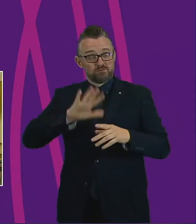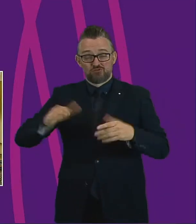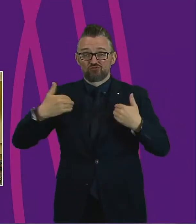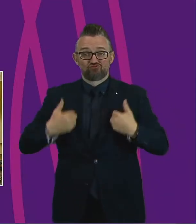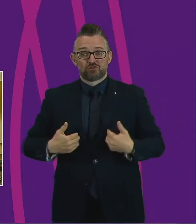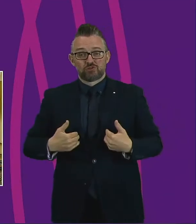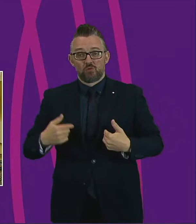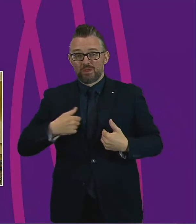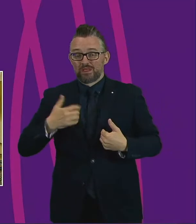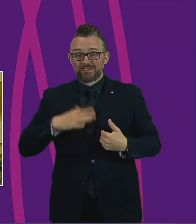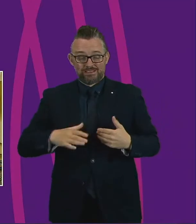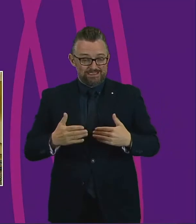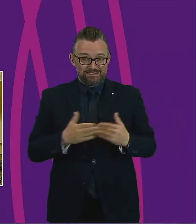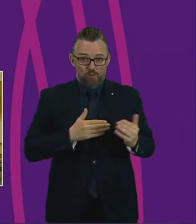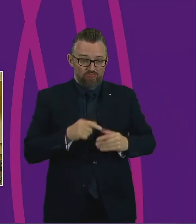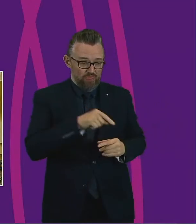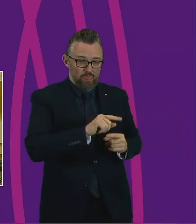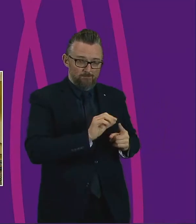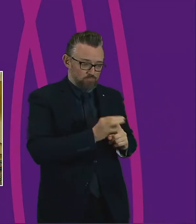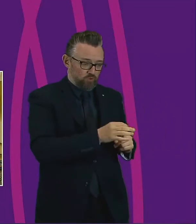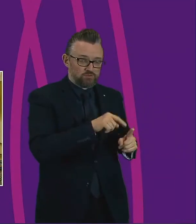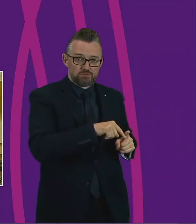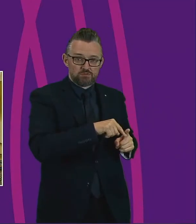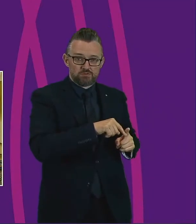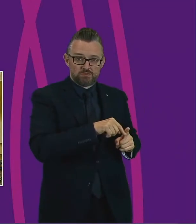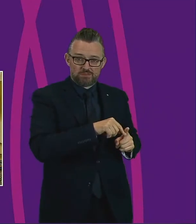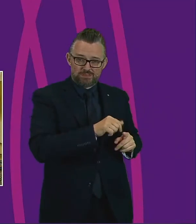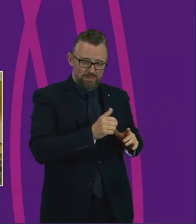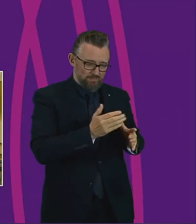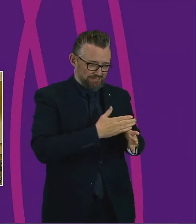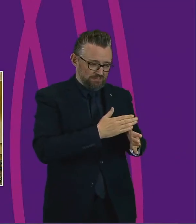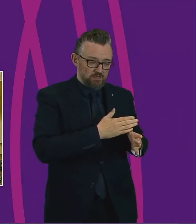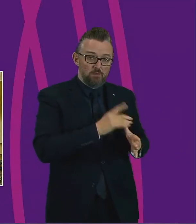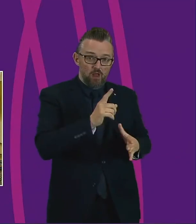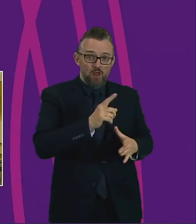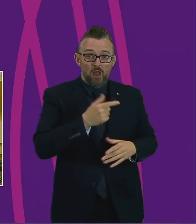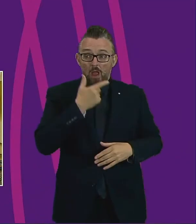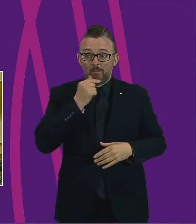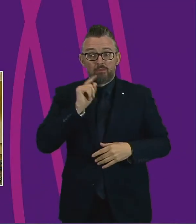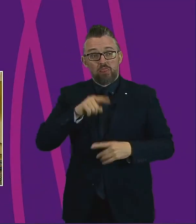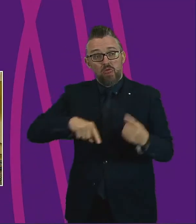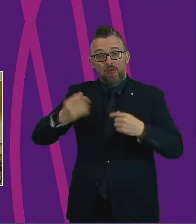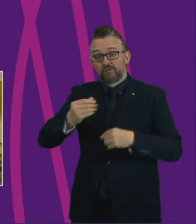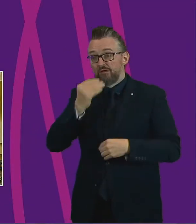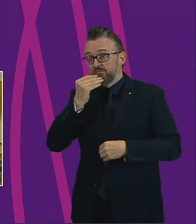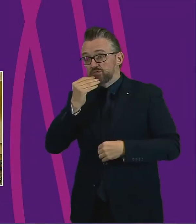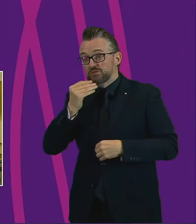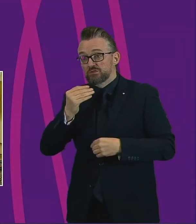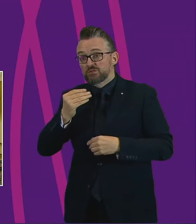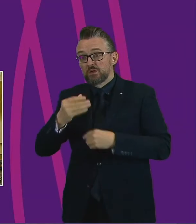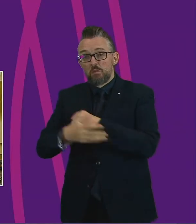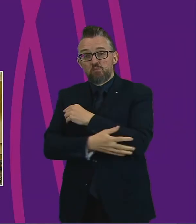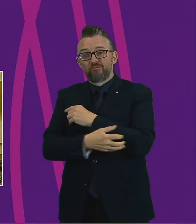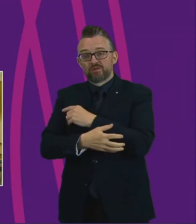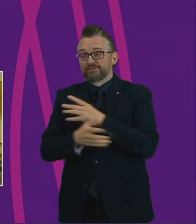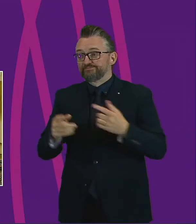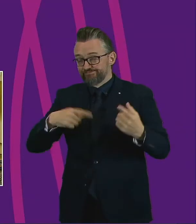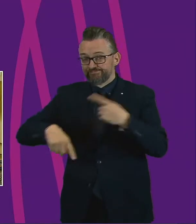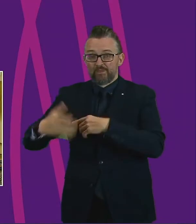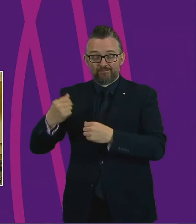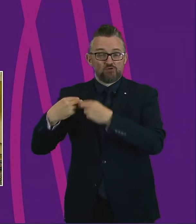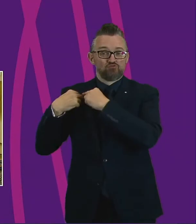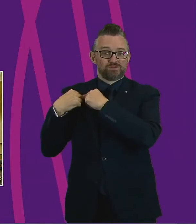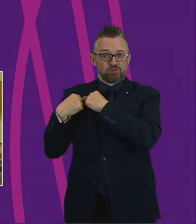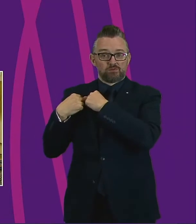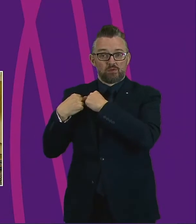it at source as far as we can. But while there are people living in food poverty, we all have a duty, and we take this very seriously